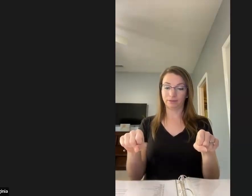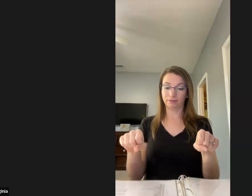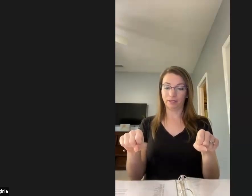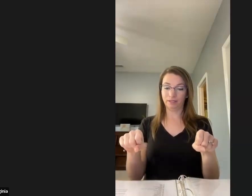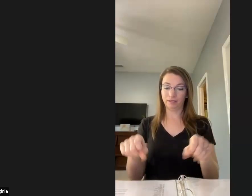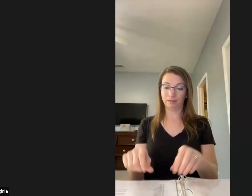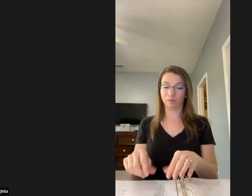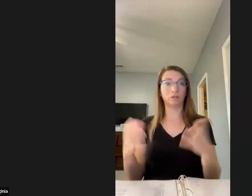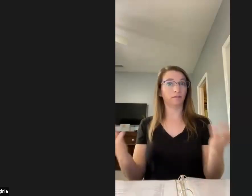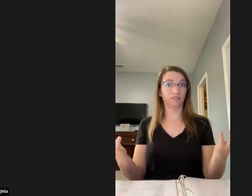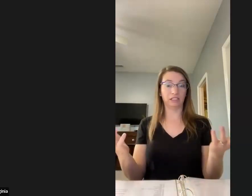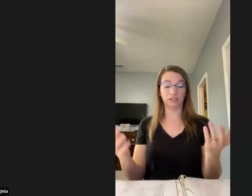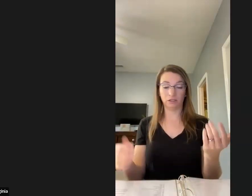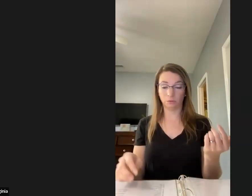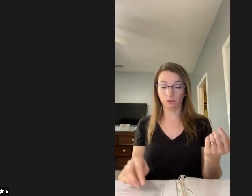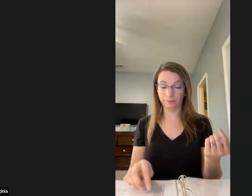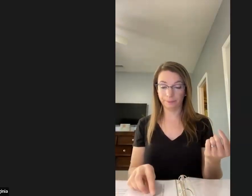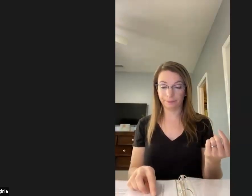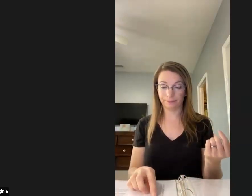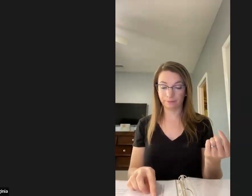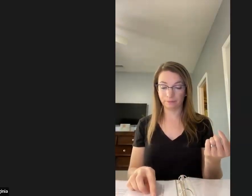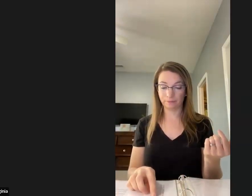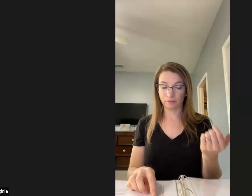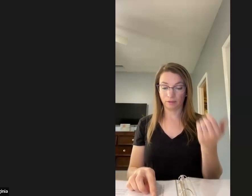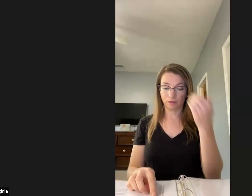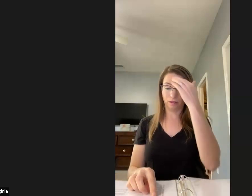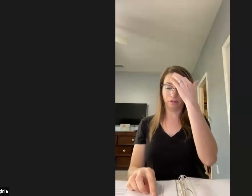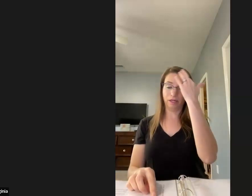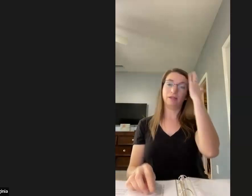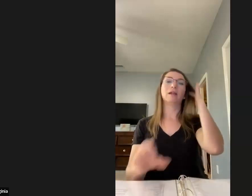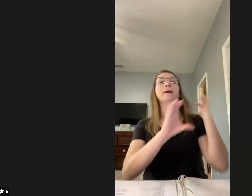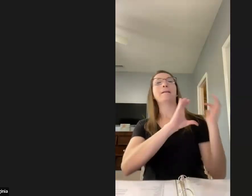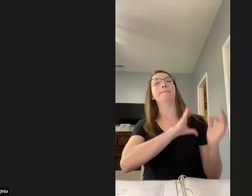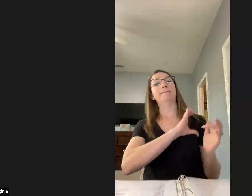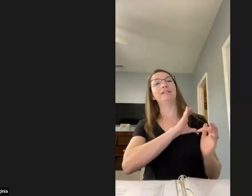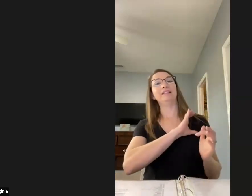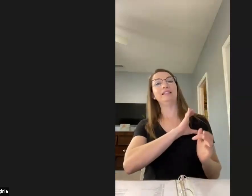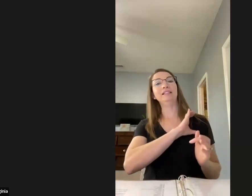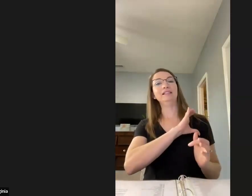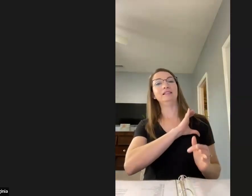Right. Or a convenience store. Right. Police.